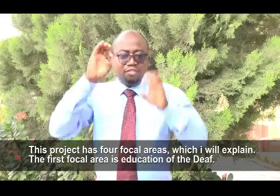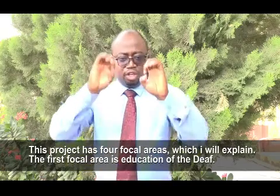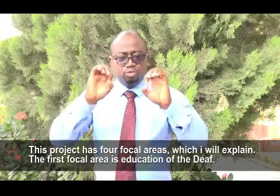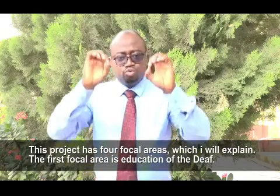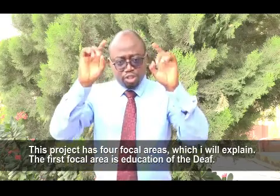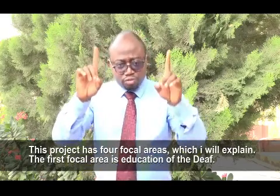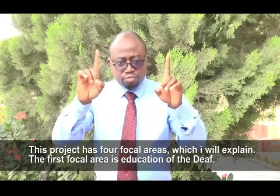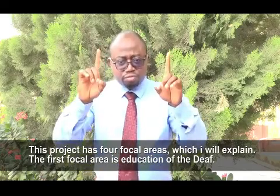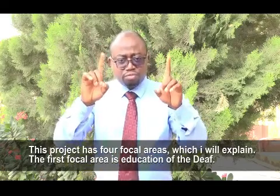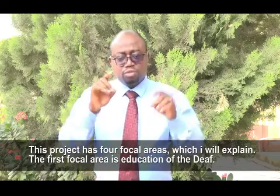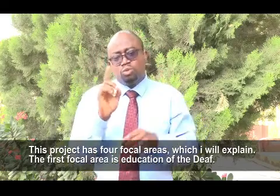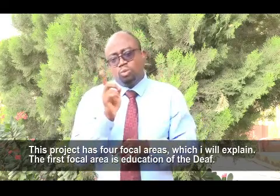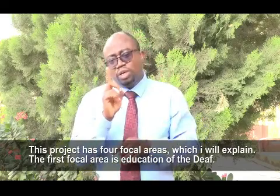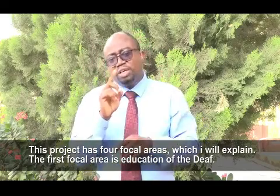of the deaf,